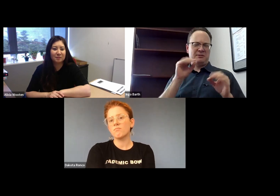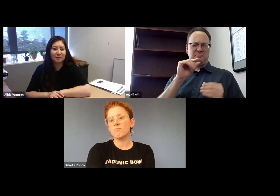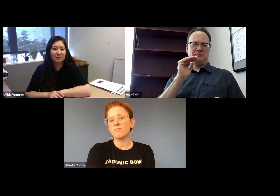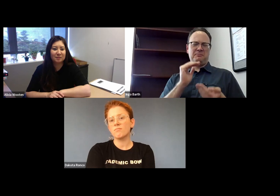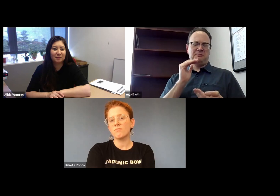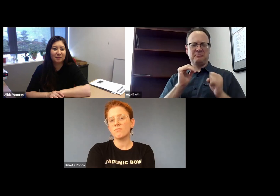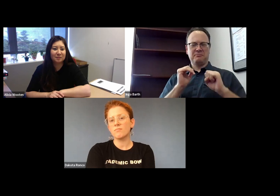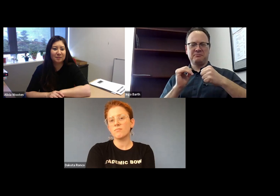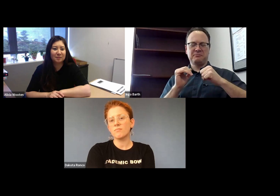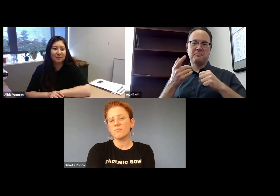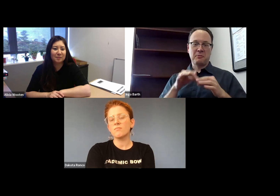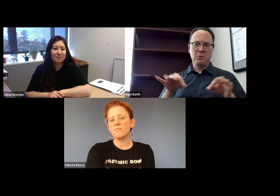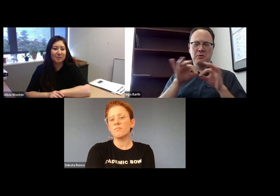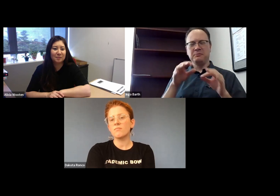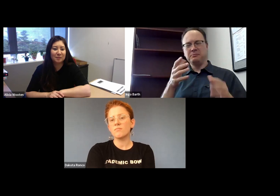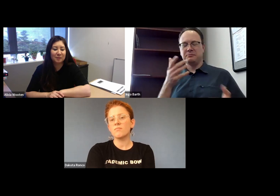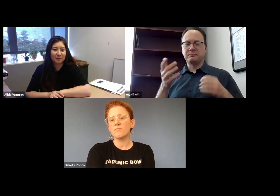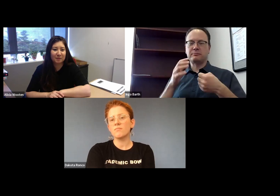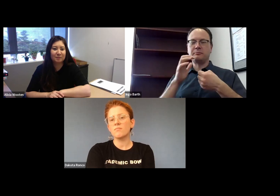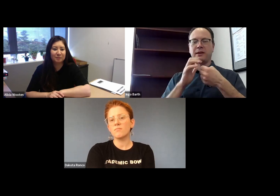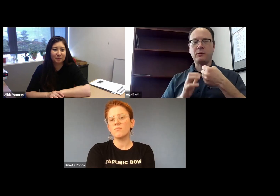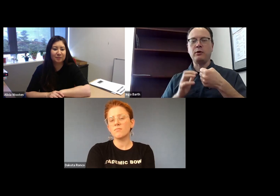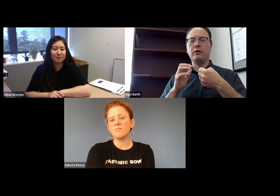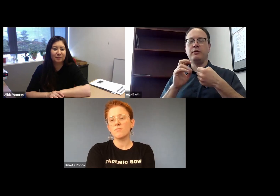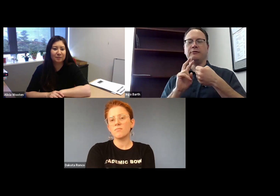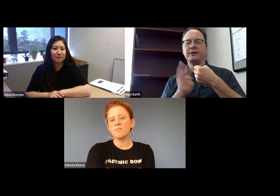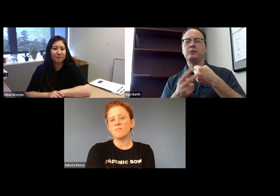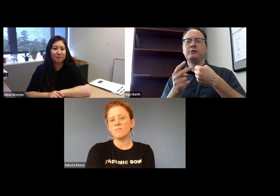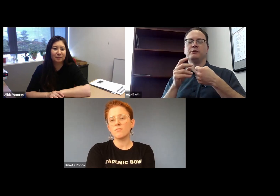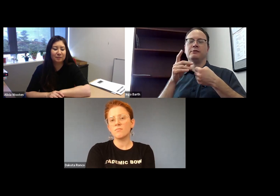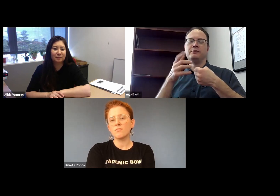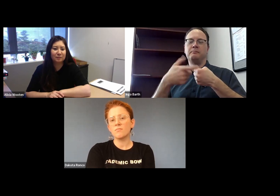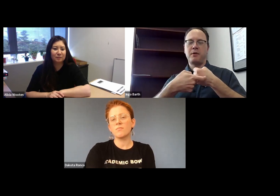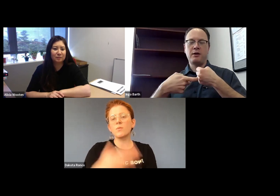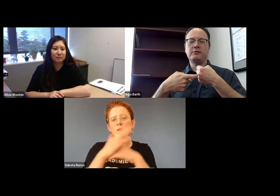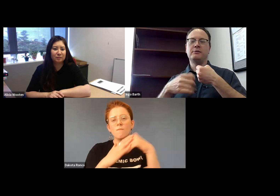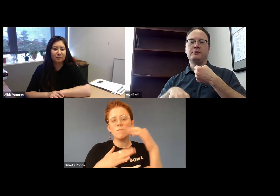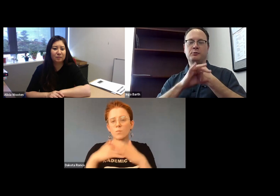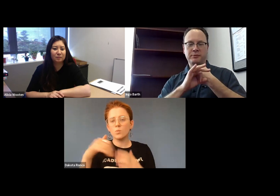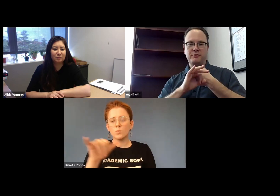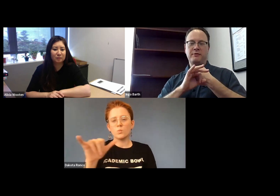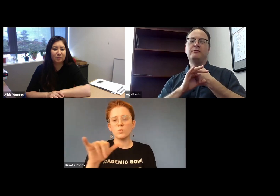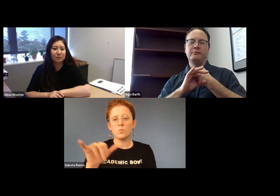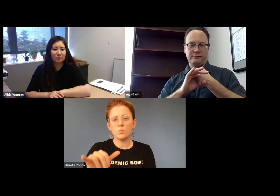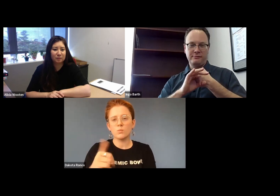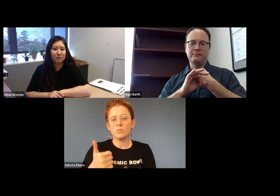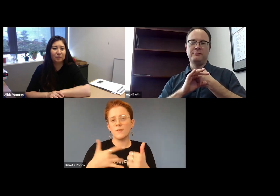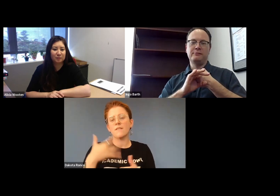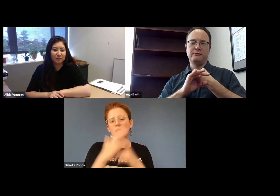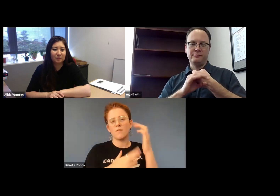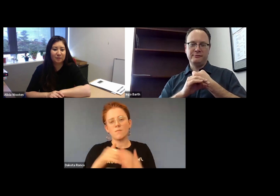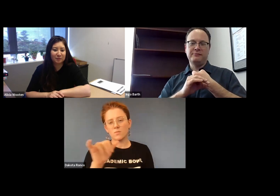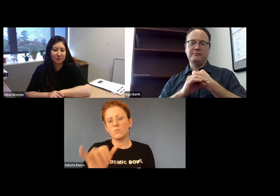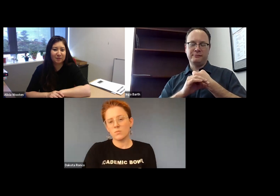For Mercury and Venus, I don't know if it's as important. It seems like Mercury and Venus and Mars, you